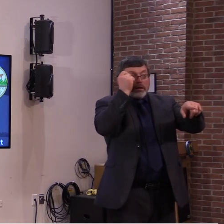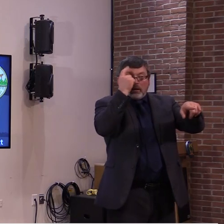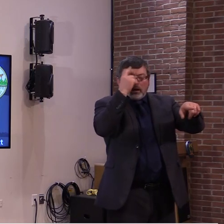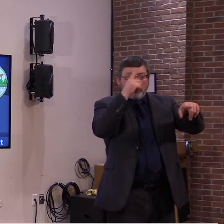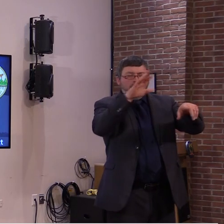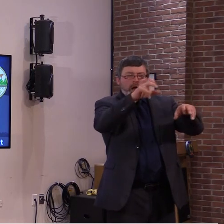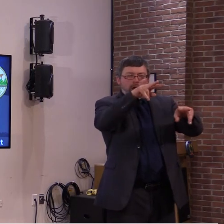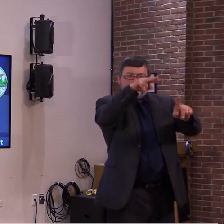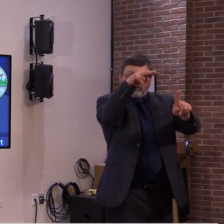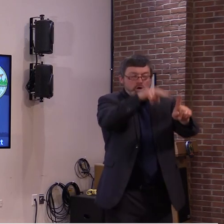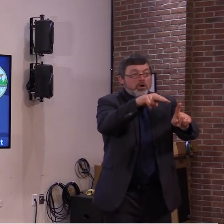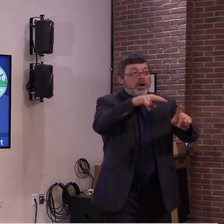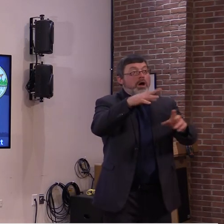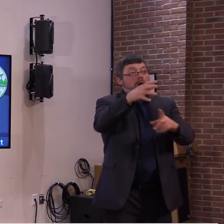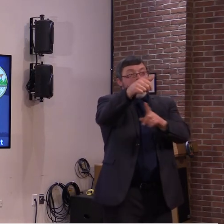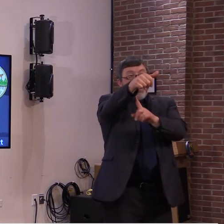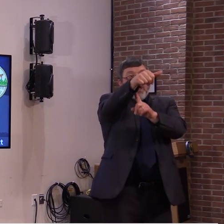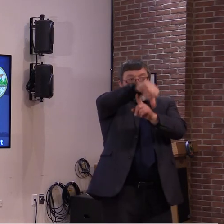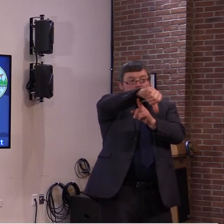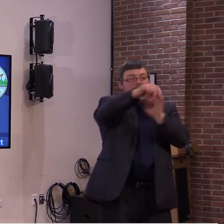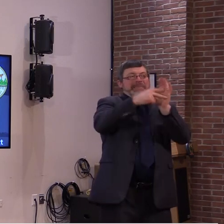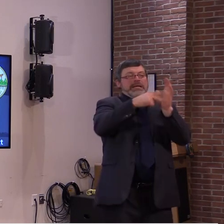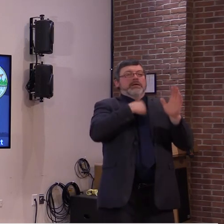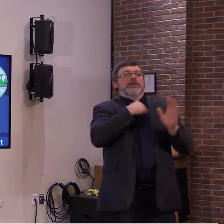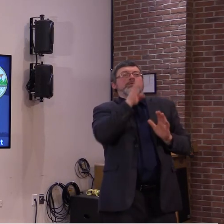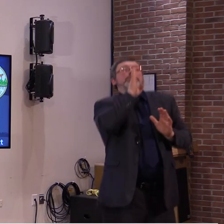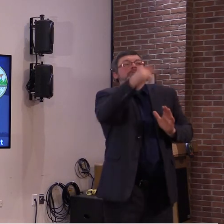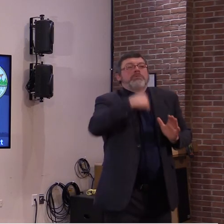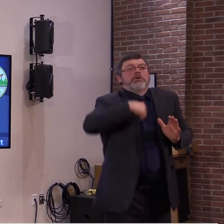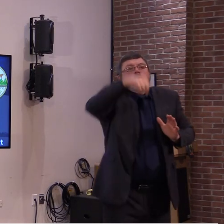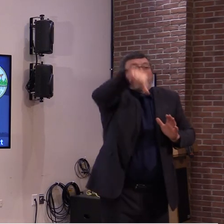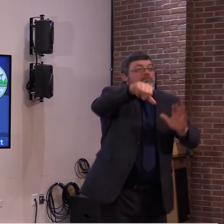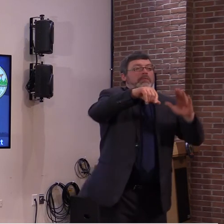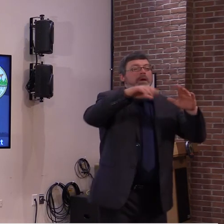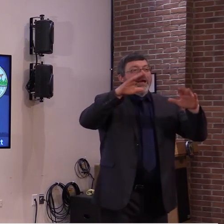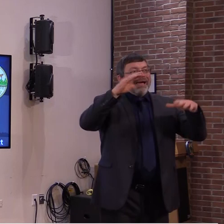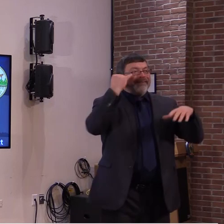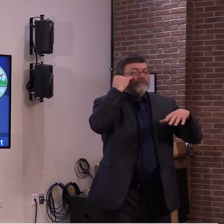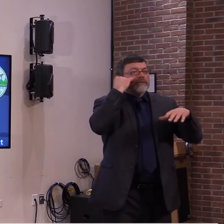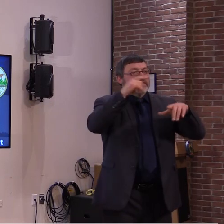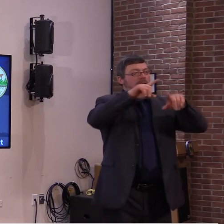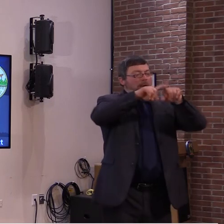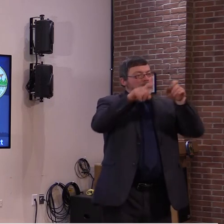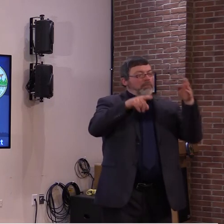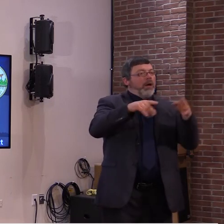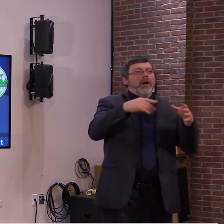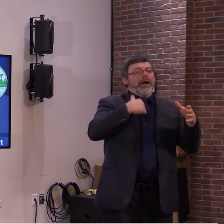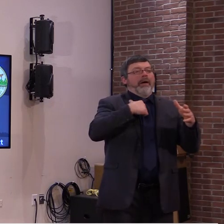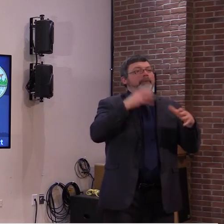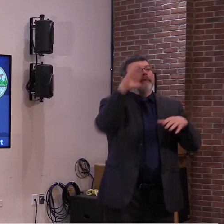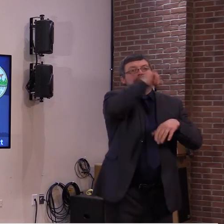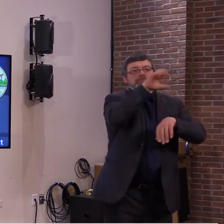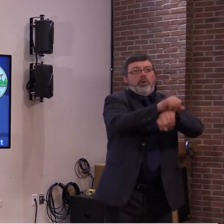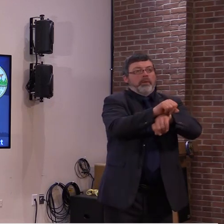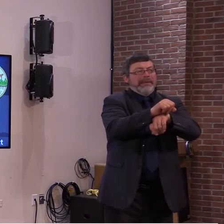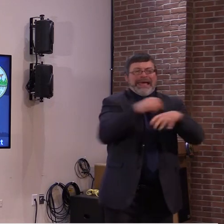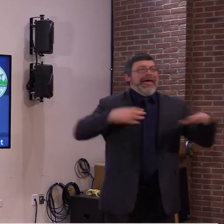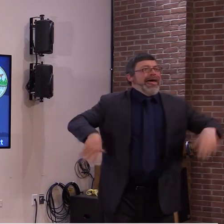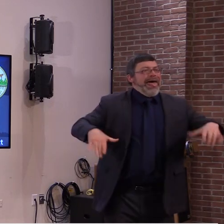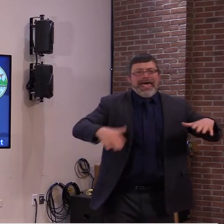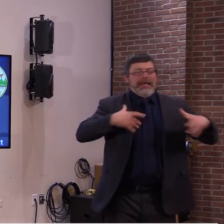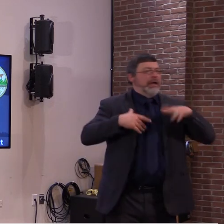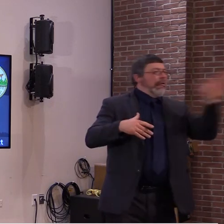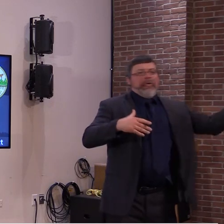generalizable to other states. I certainly believe, based on our informal surveys of healthcare workers in